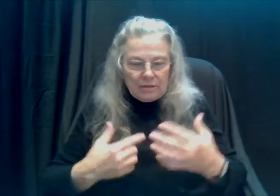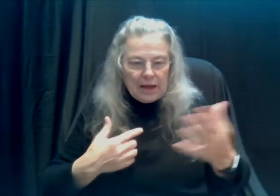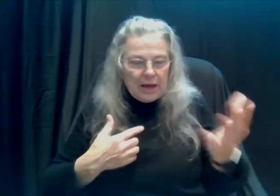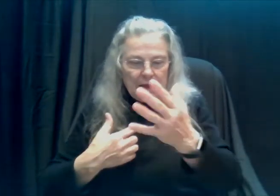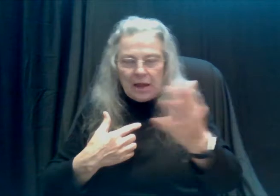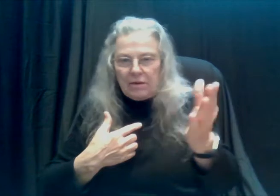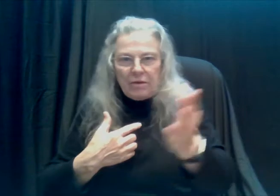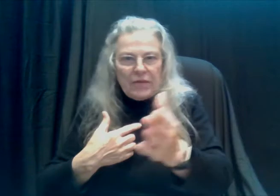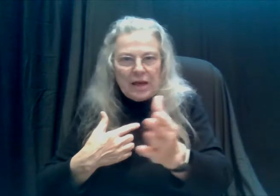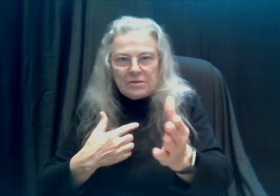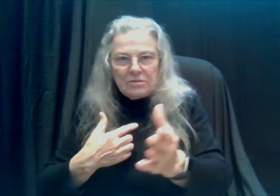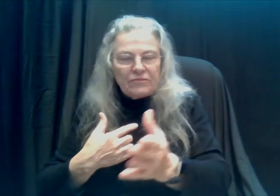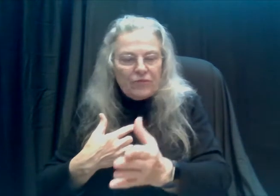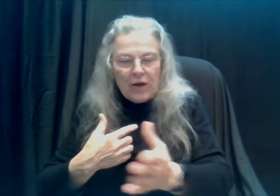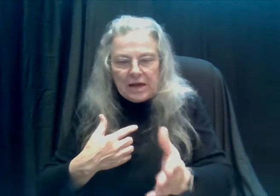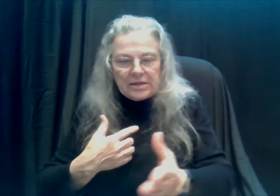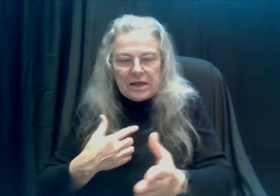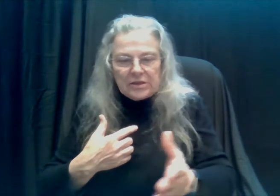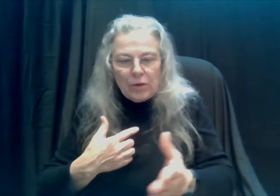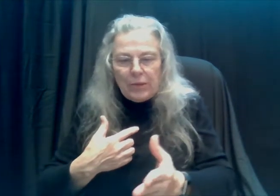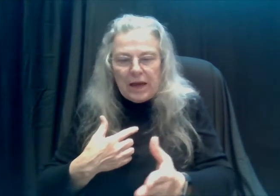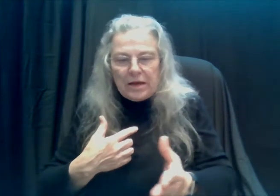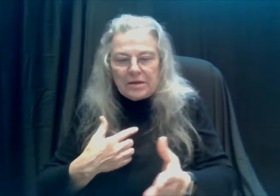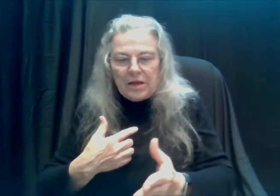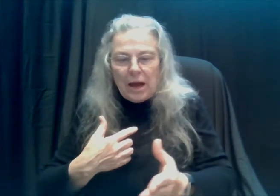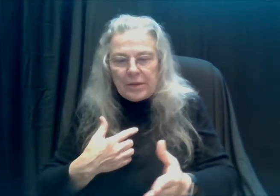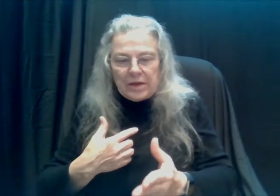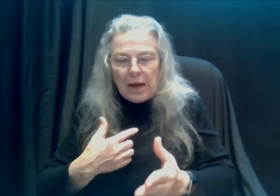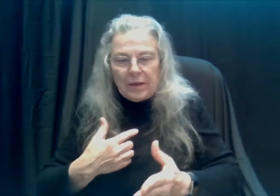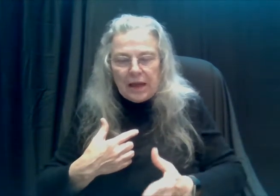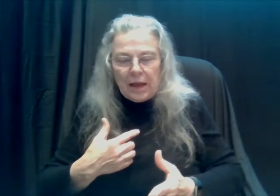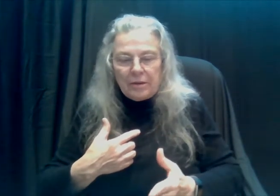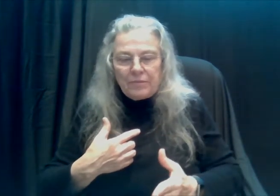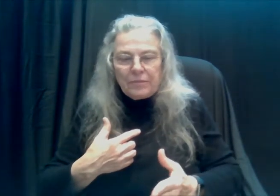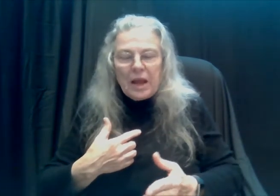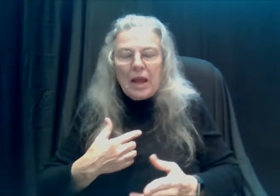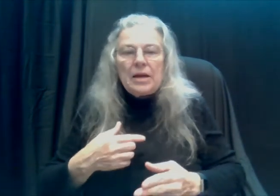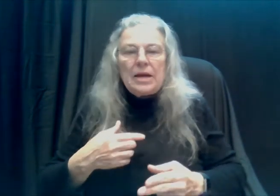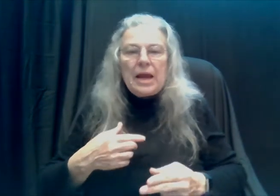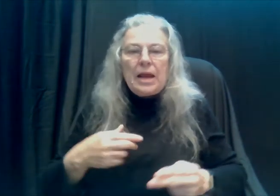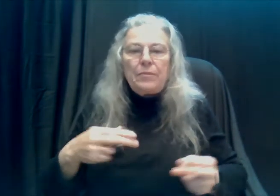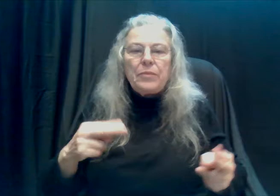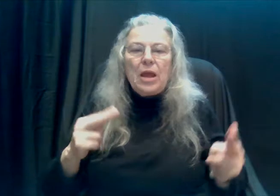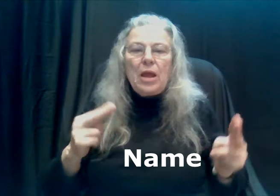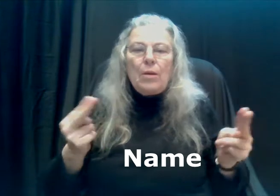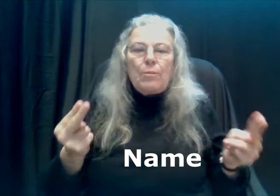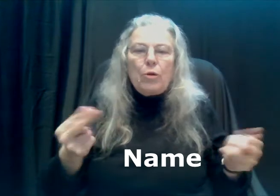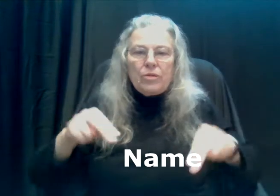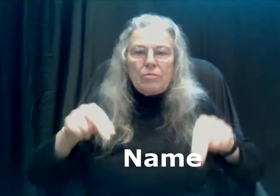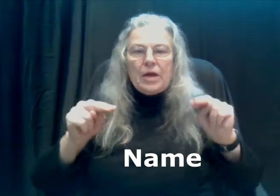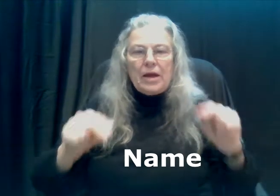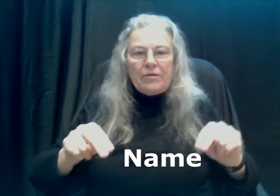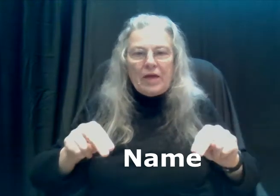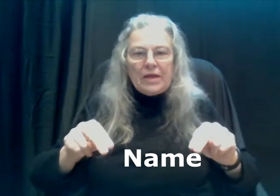And again, that phrase is repeated time and time again. Name, both kind of like the